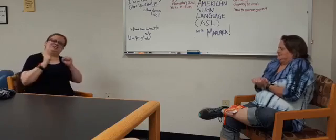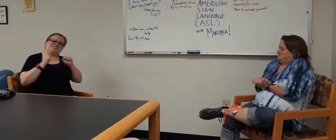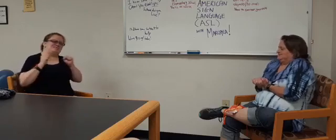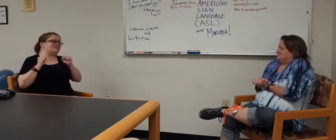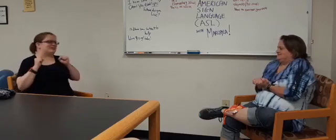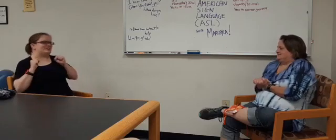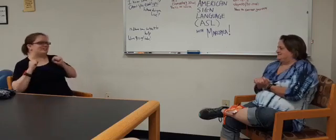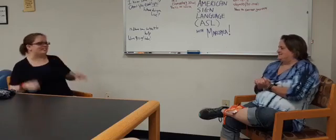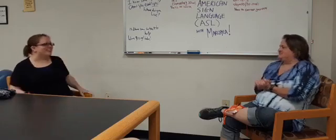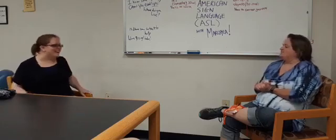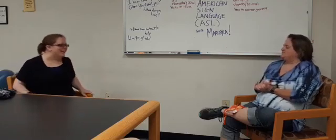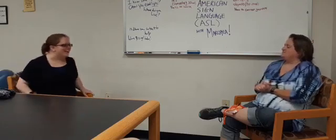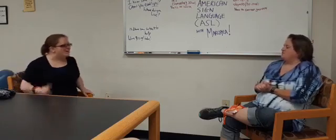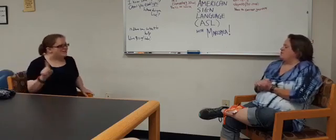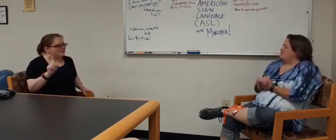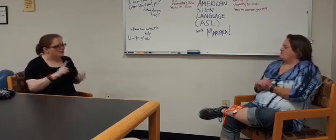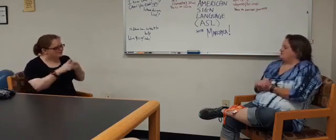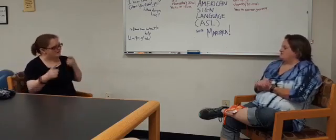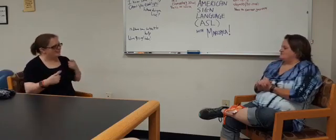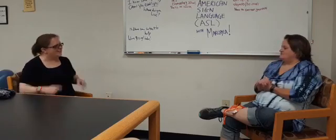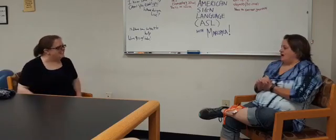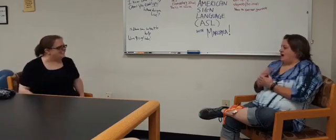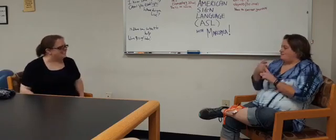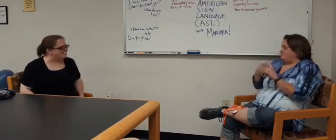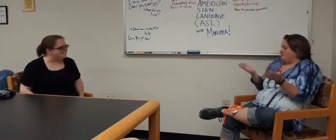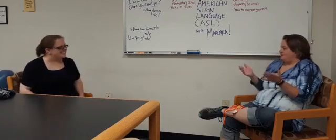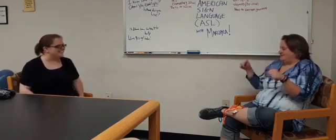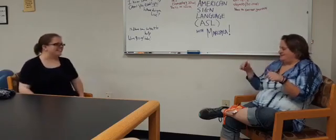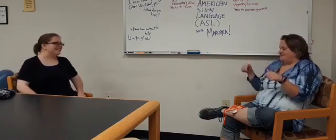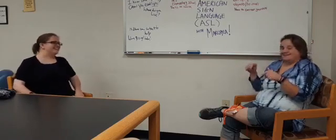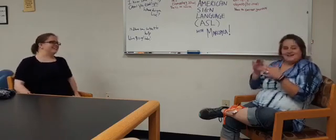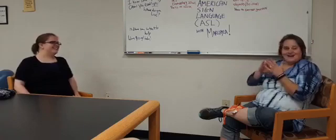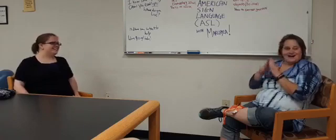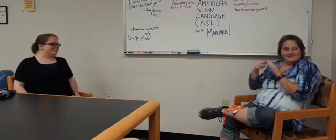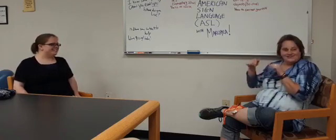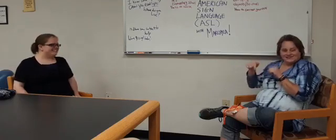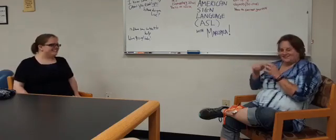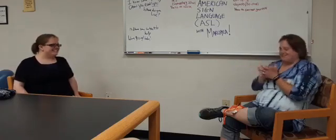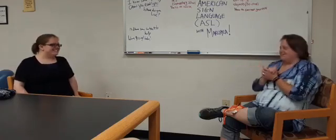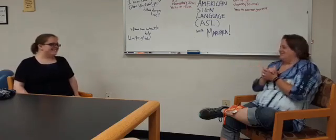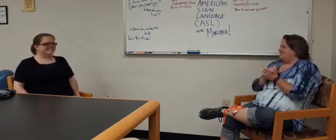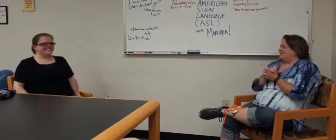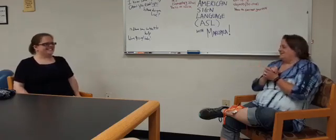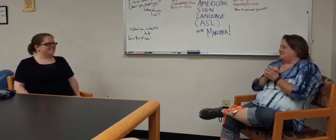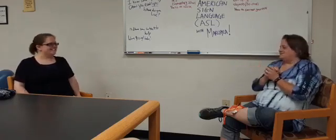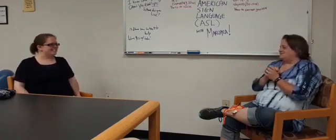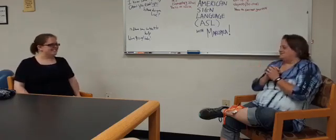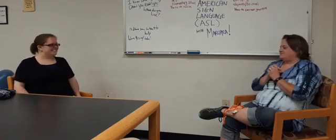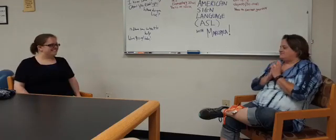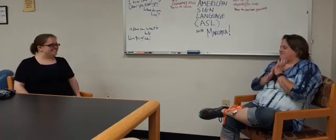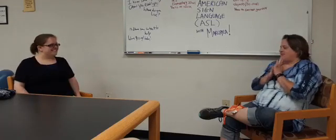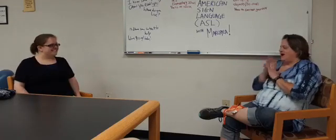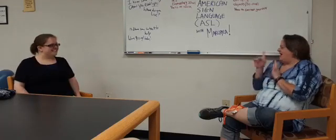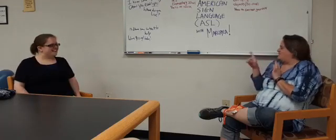super cold. Where are you from? I'm from here. Cottonwood. I have a